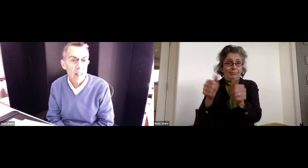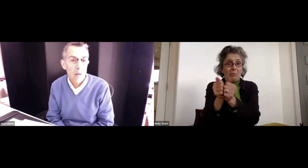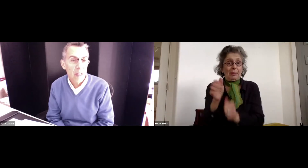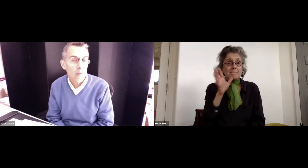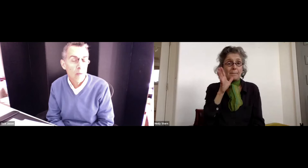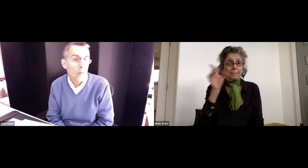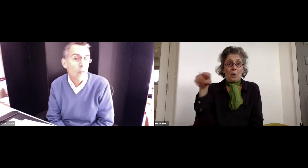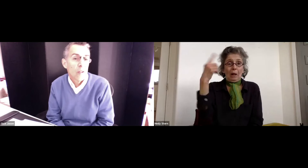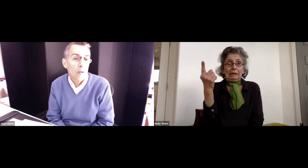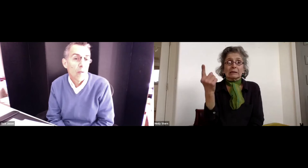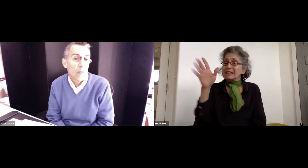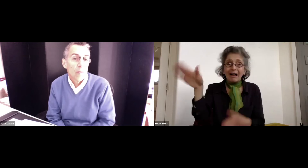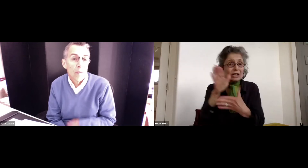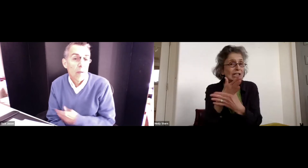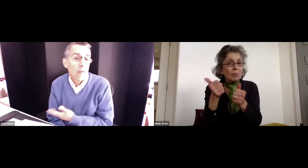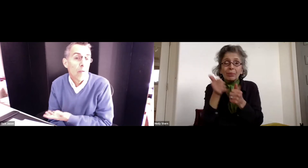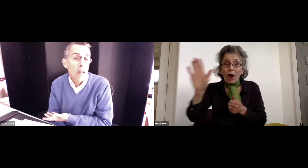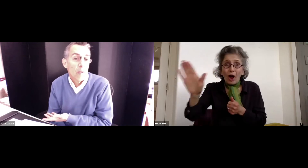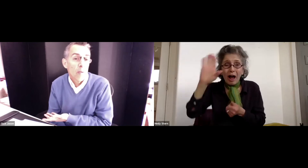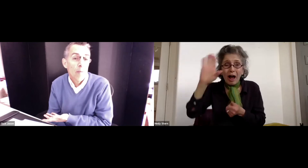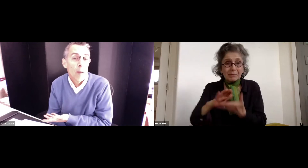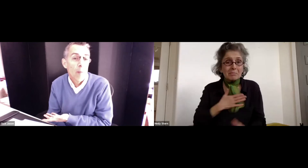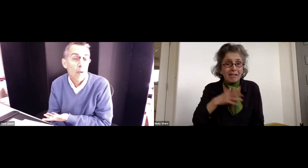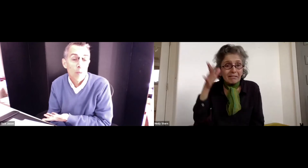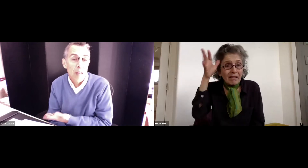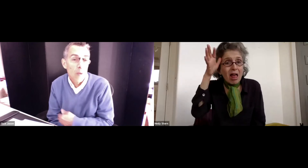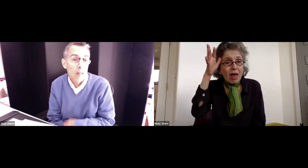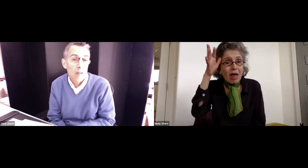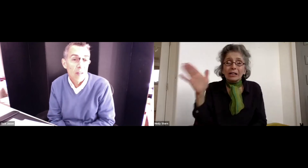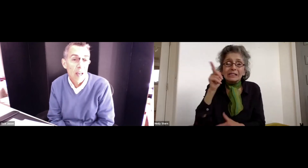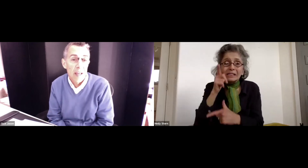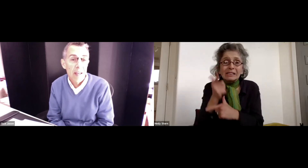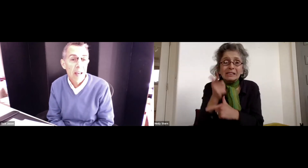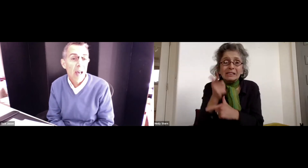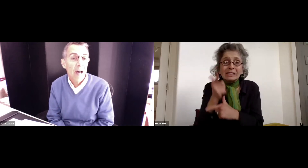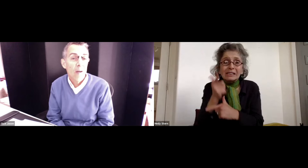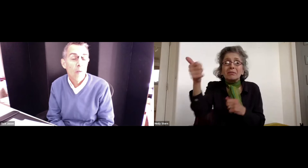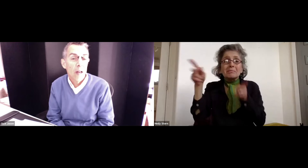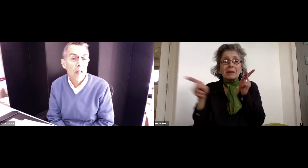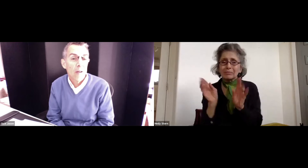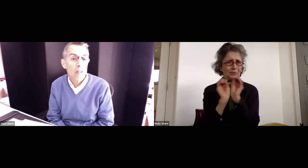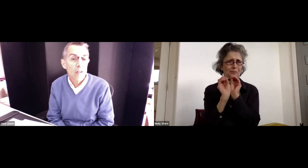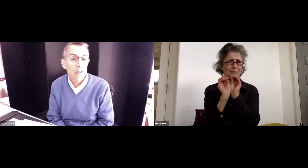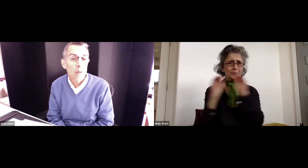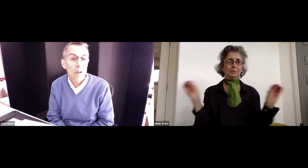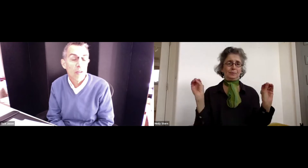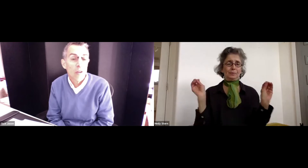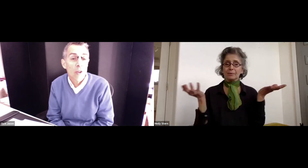that still remains with my mother, who's passed away to this day. What her sisters and her brothers, there's no